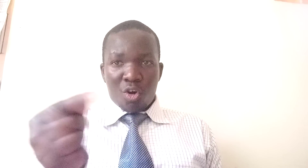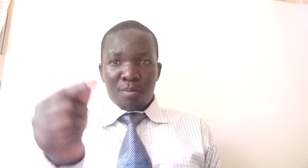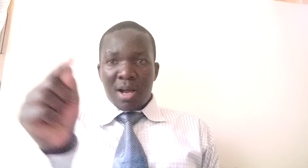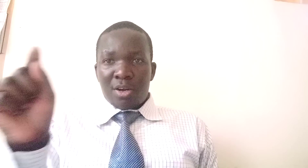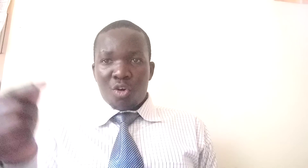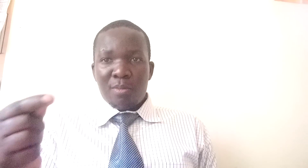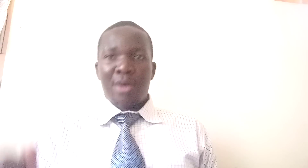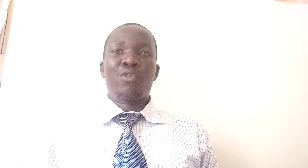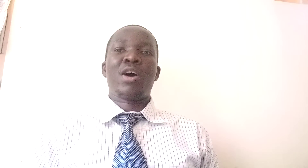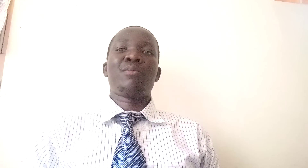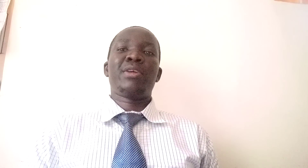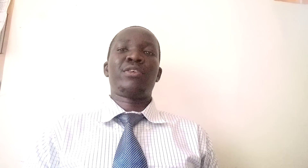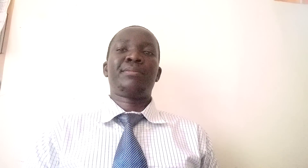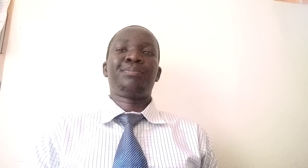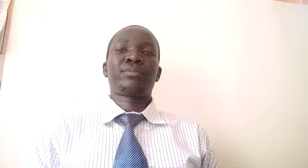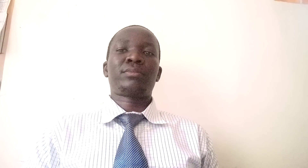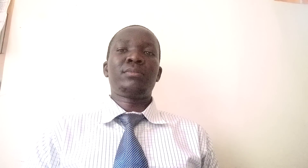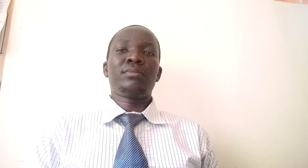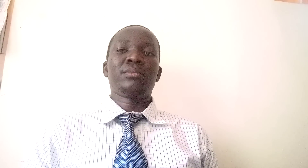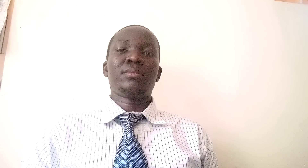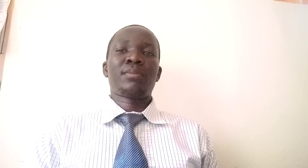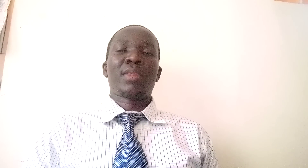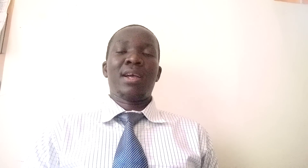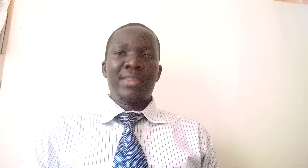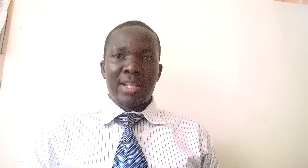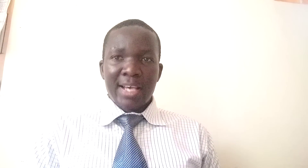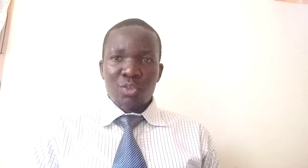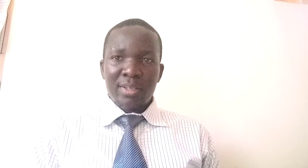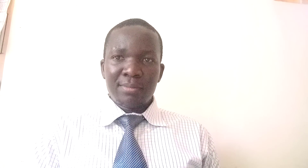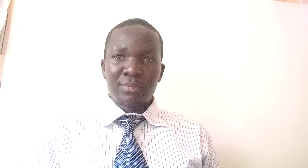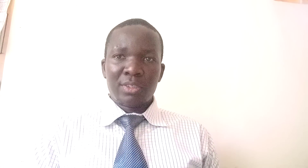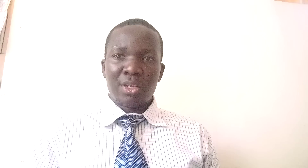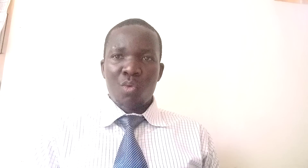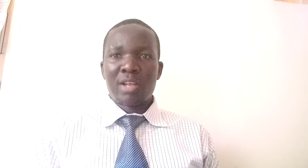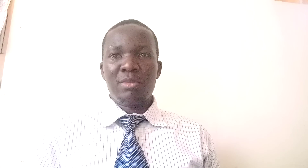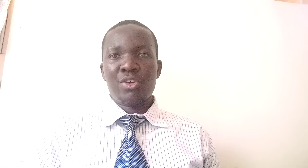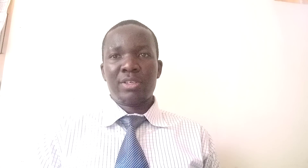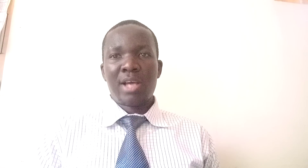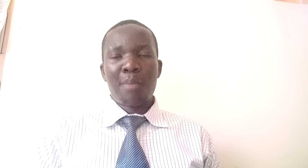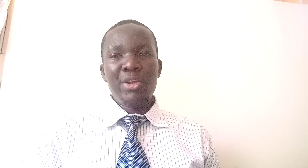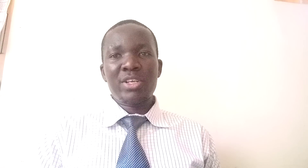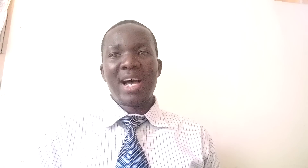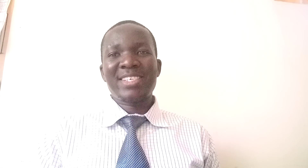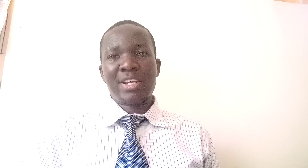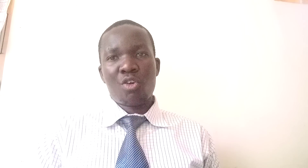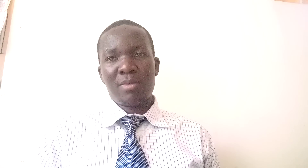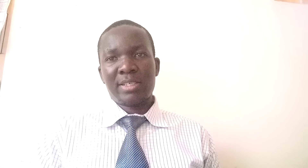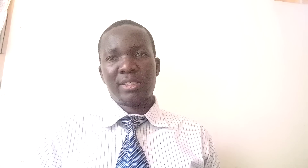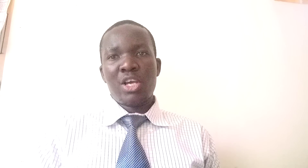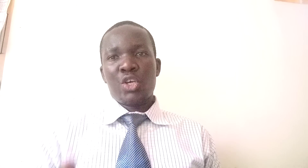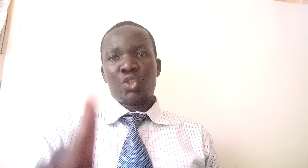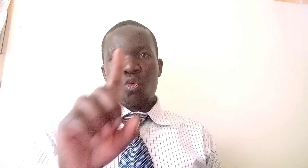comma, comma for 1 million. The last one, 1 billion. A billion has three commas. So